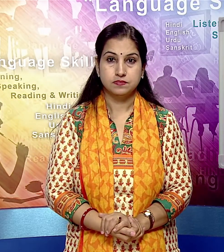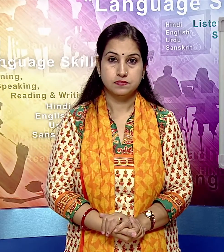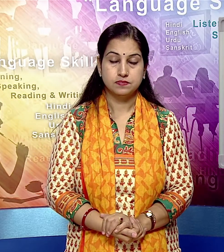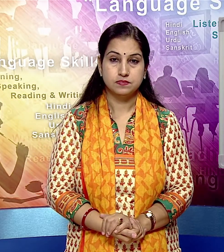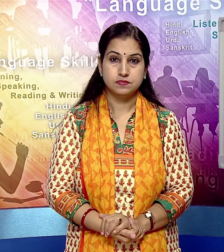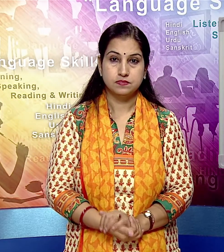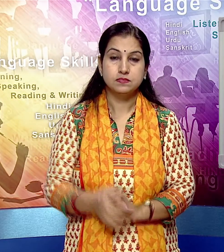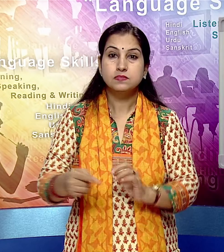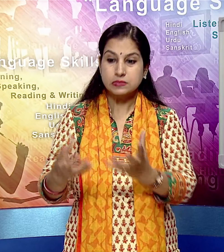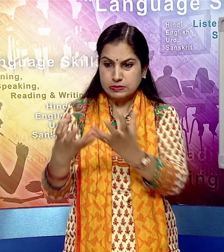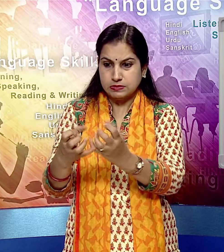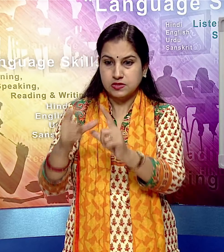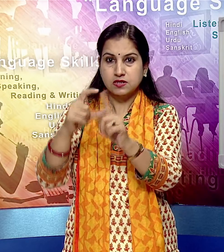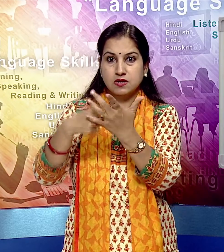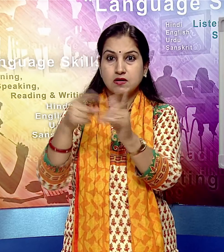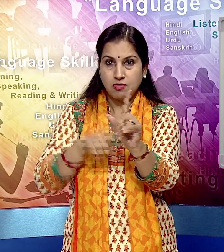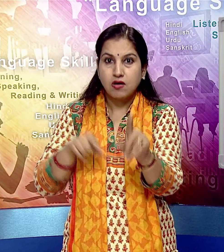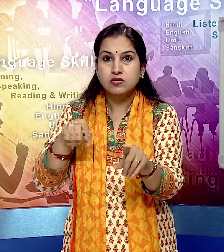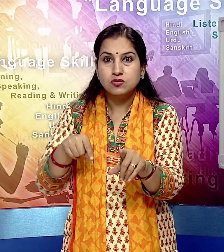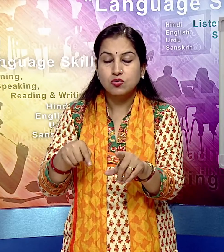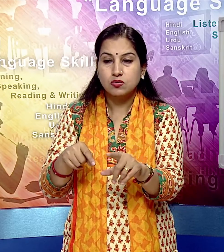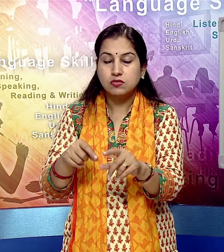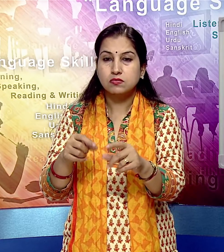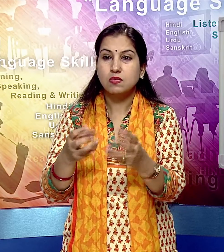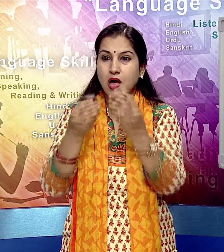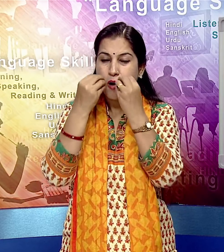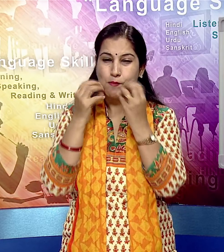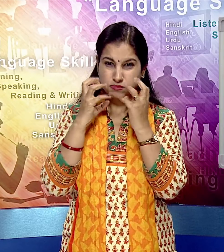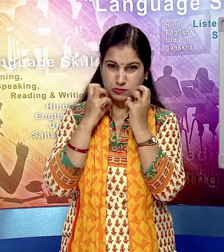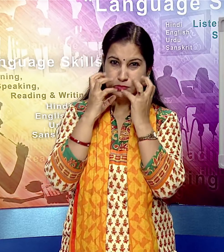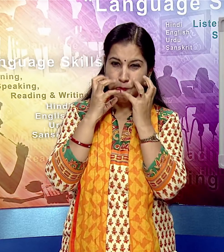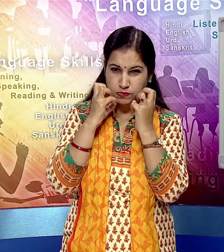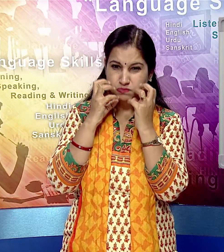It is dry, so this is hard to chew.